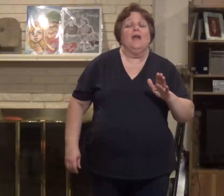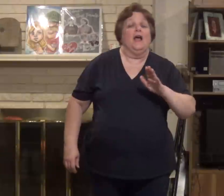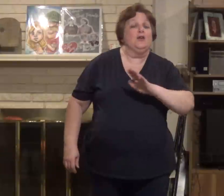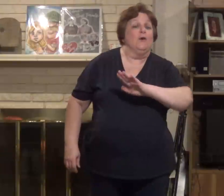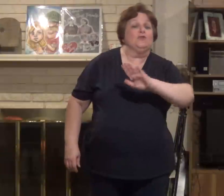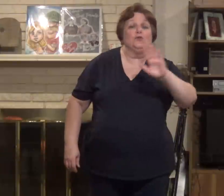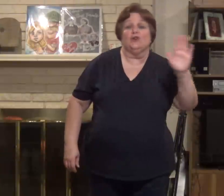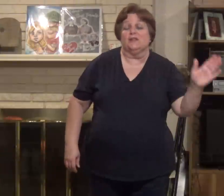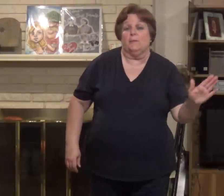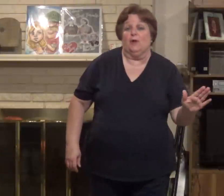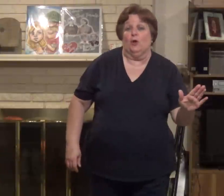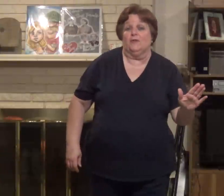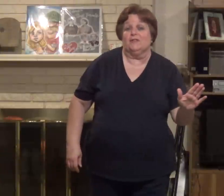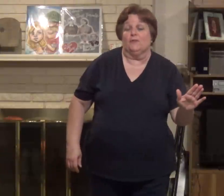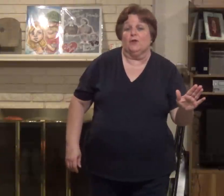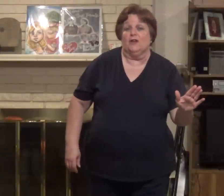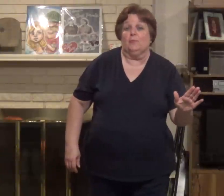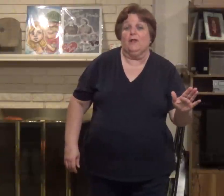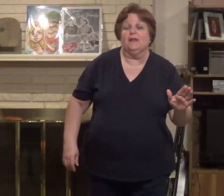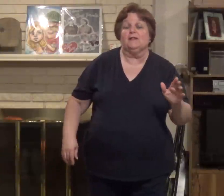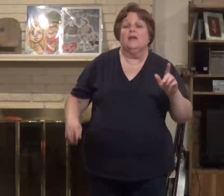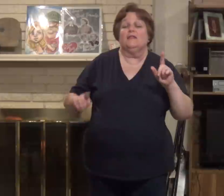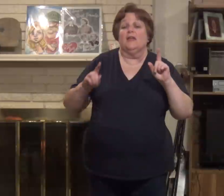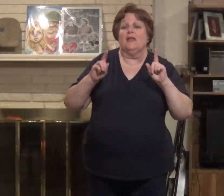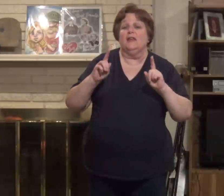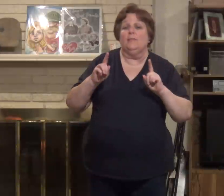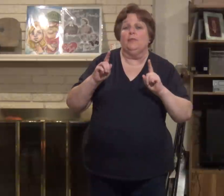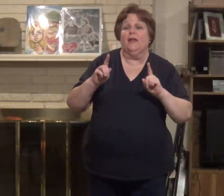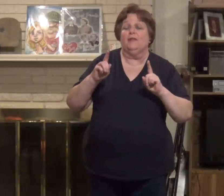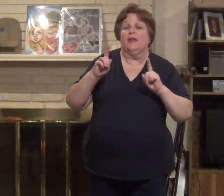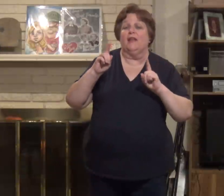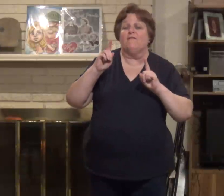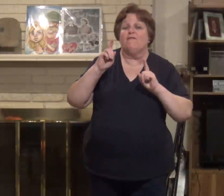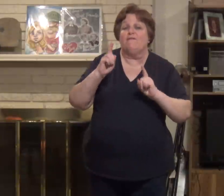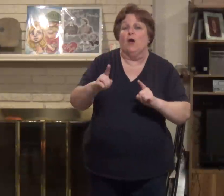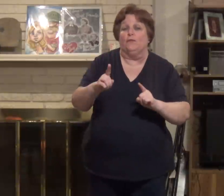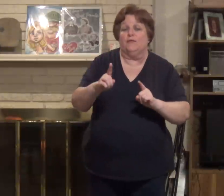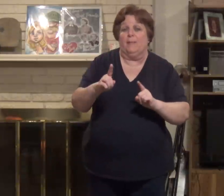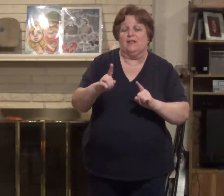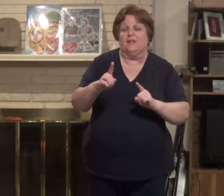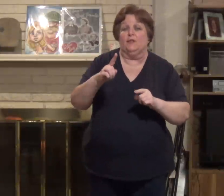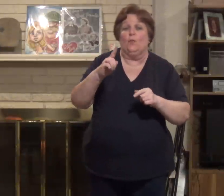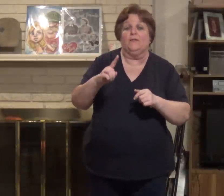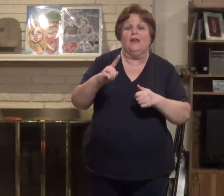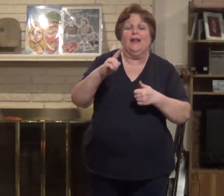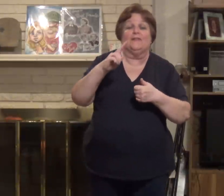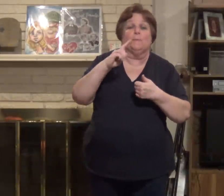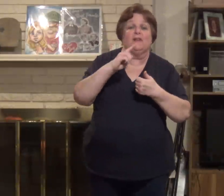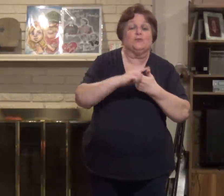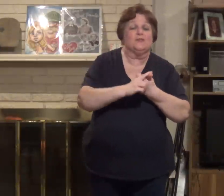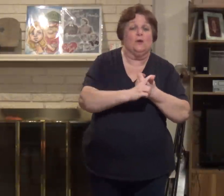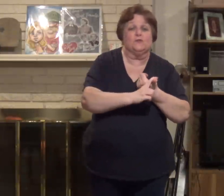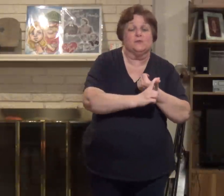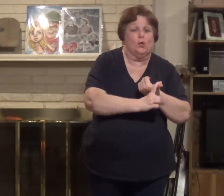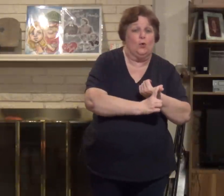I know I've told you guys I've been all these different eating plans. The eating plan that I felt the best on, the one that I got the best results, was low